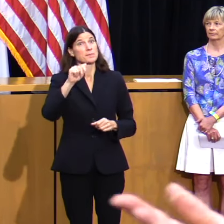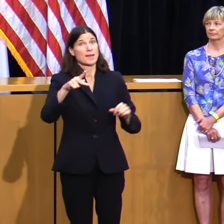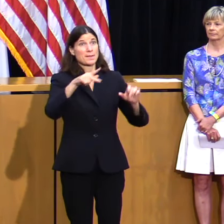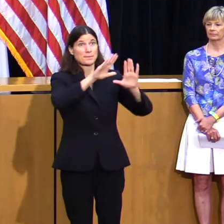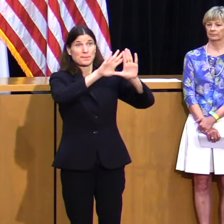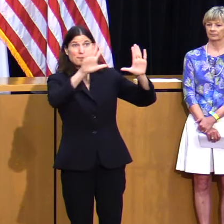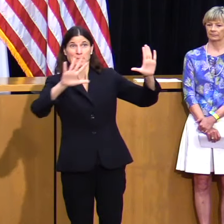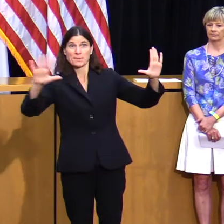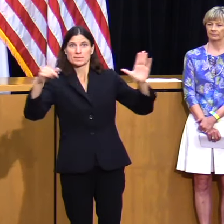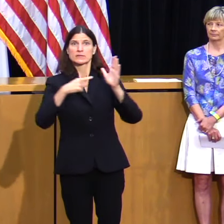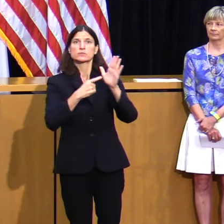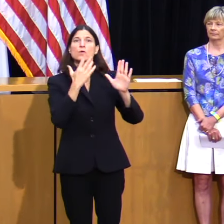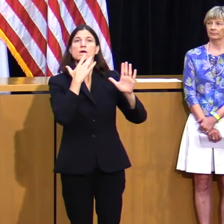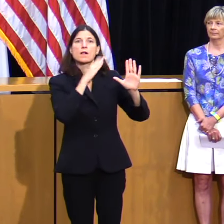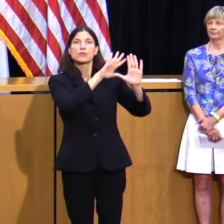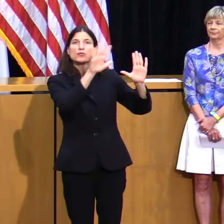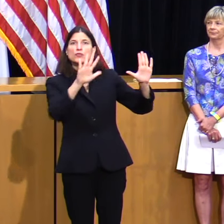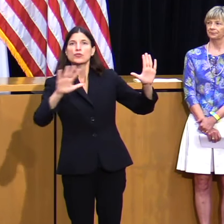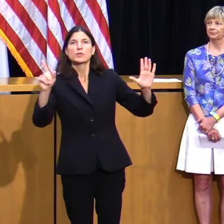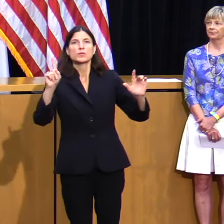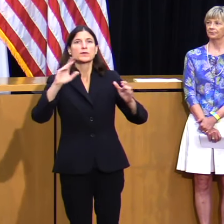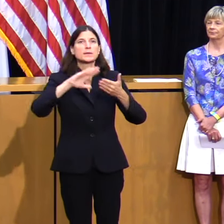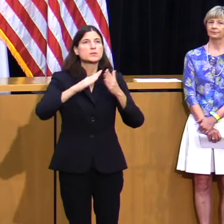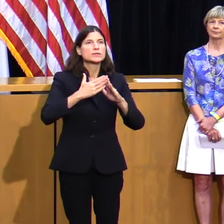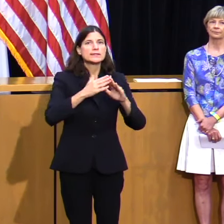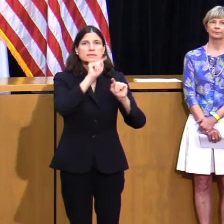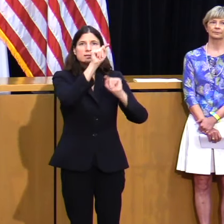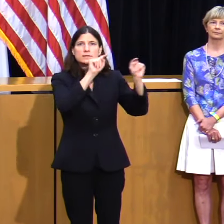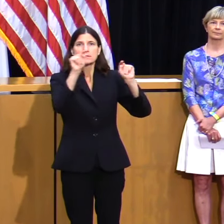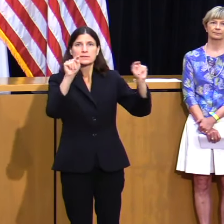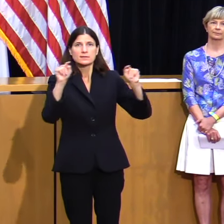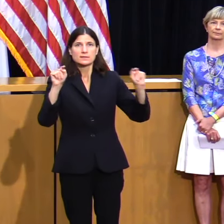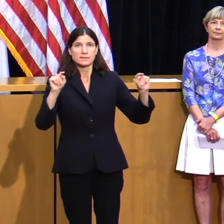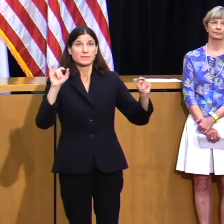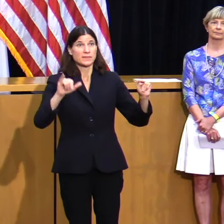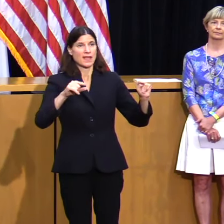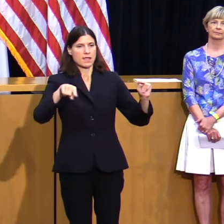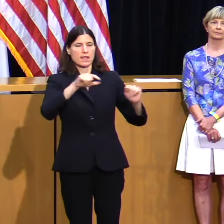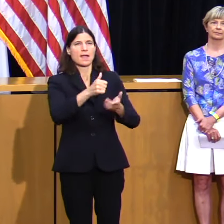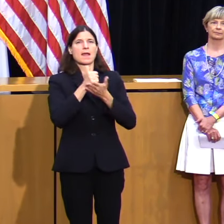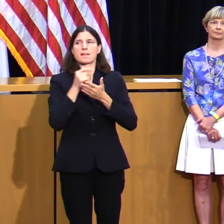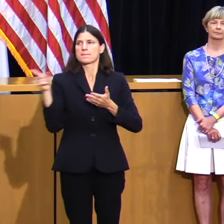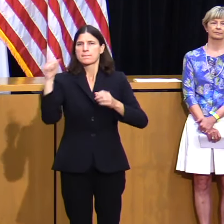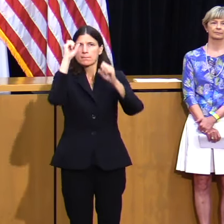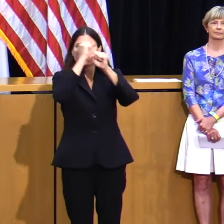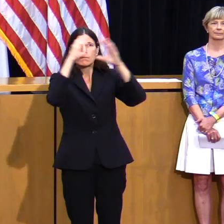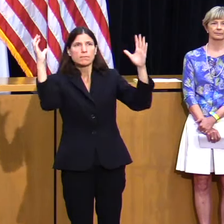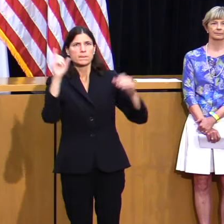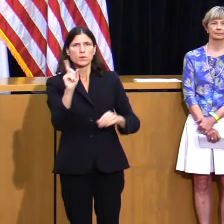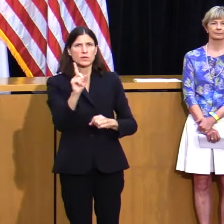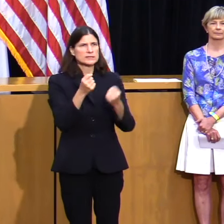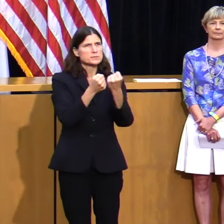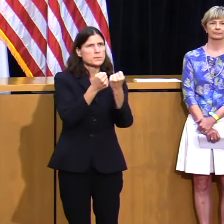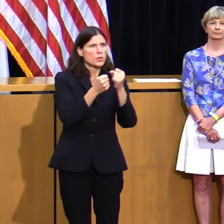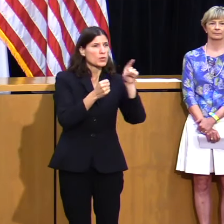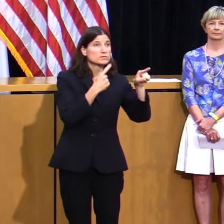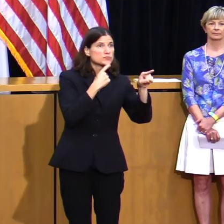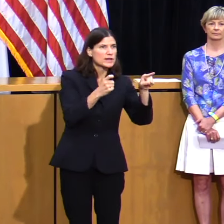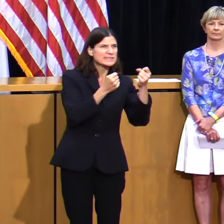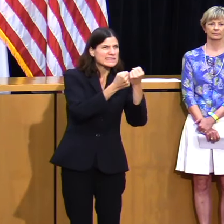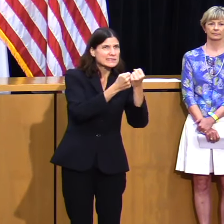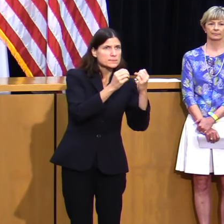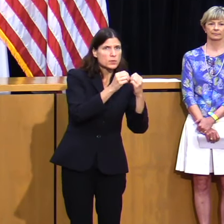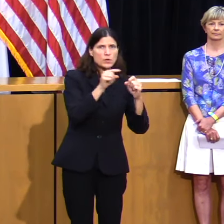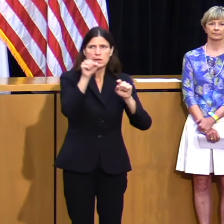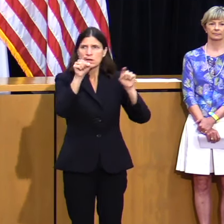community-level data is a valuable tool, obviously, as we start to get close to the new school year. As of yesterday's